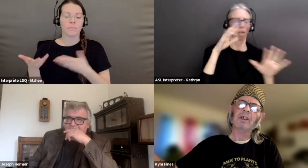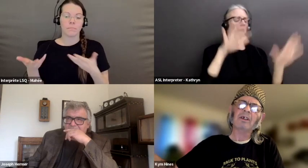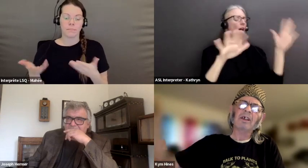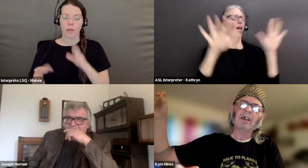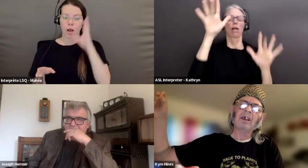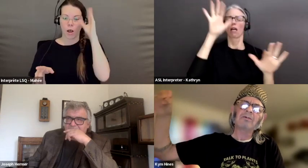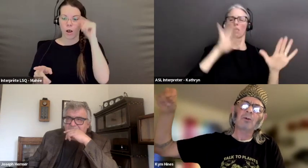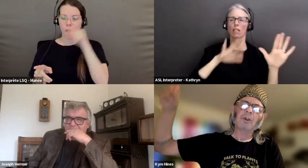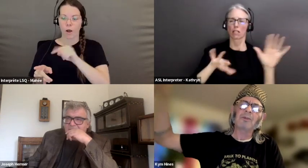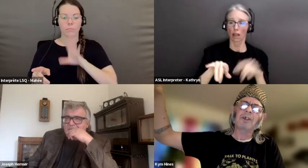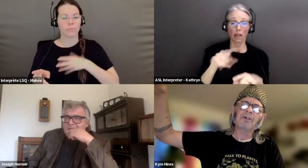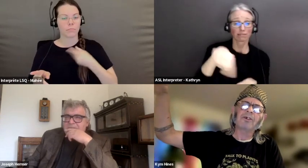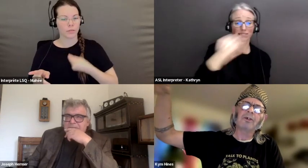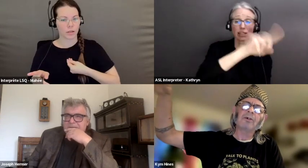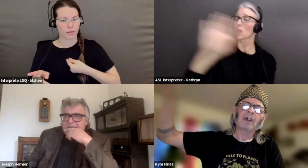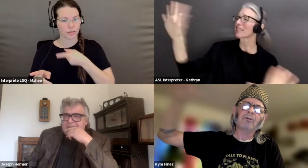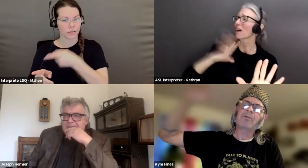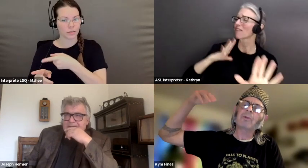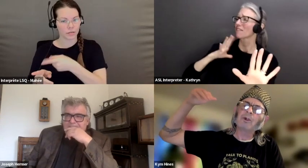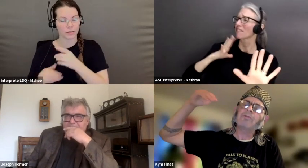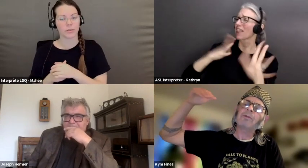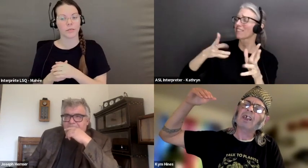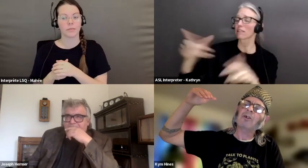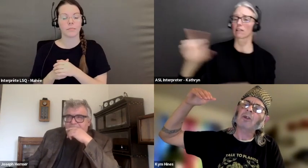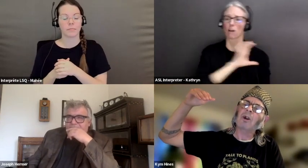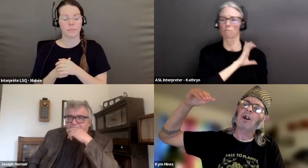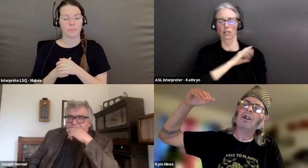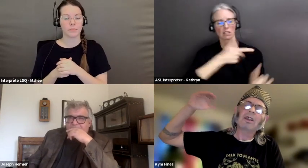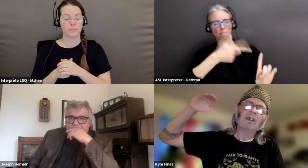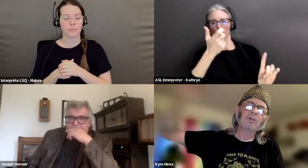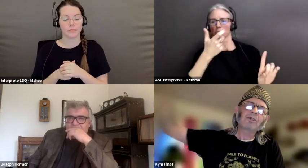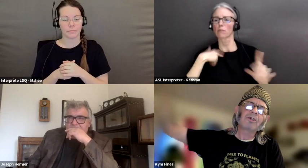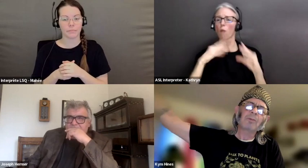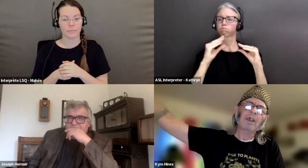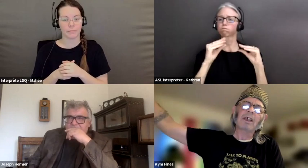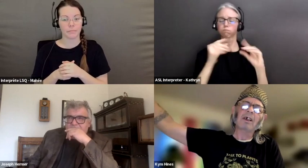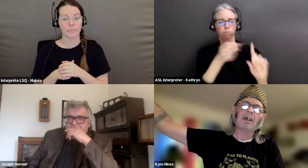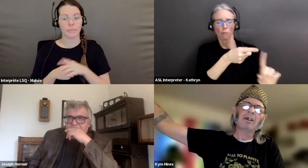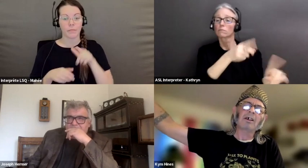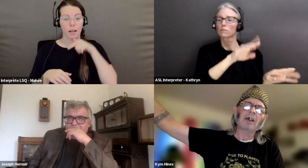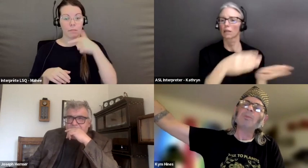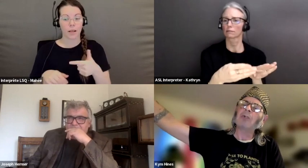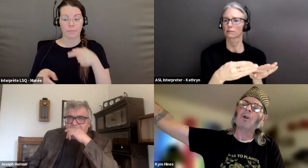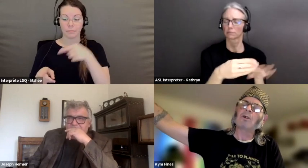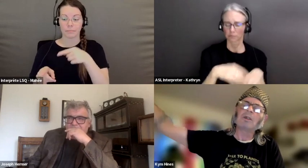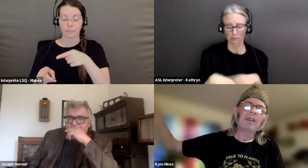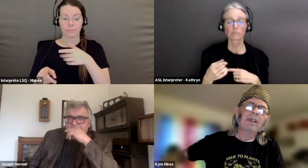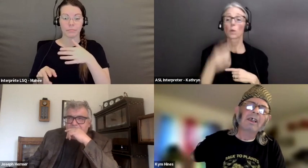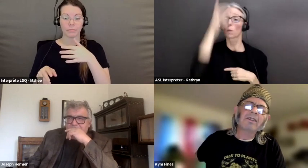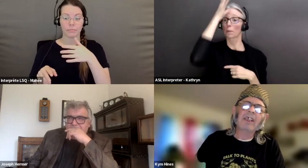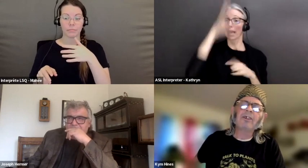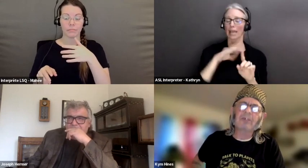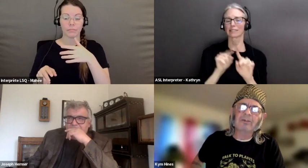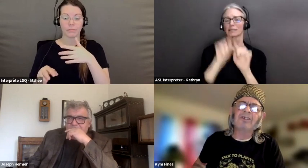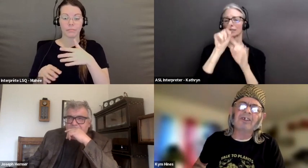Victoria, one of the brothers who was removed from Stadacona Park was up by Uptown Mall.